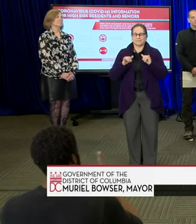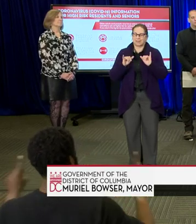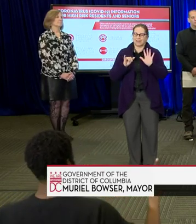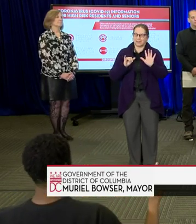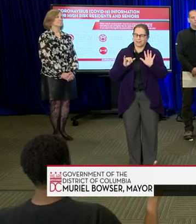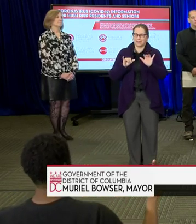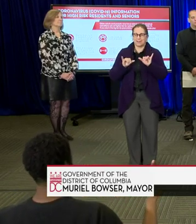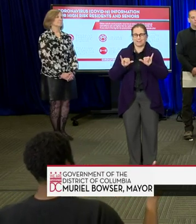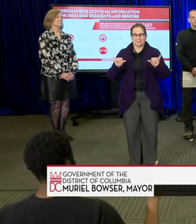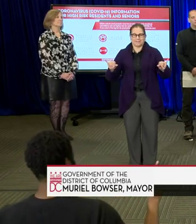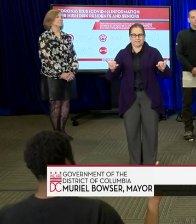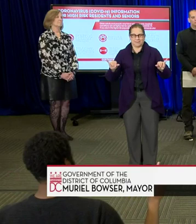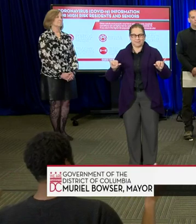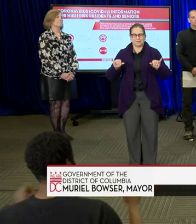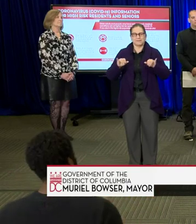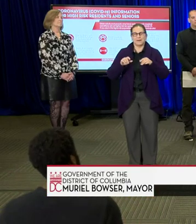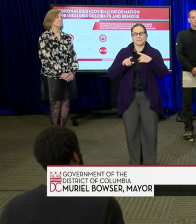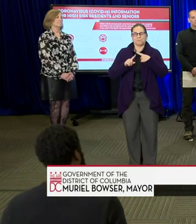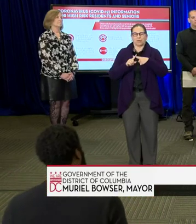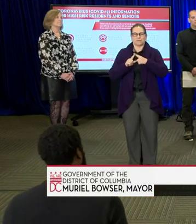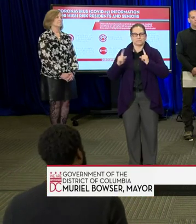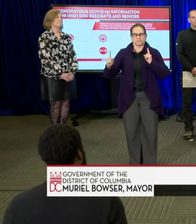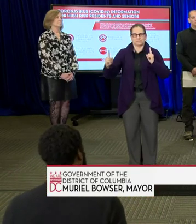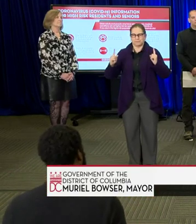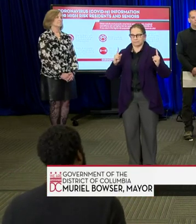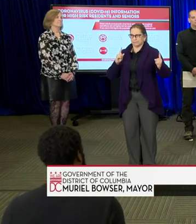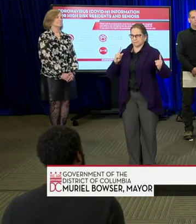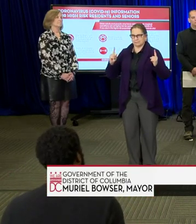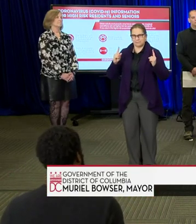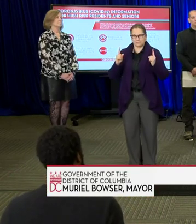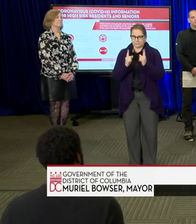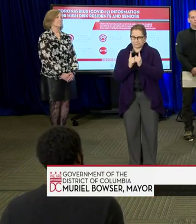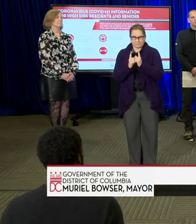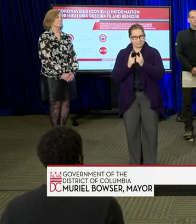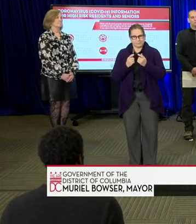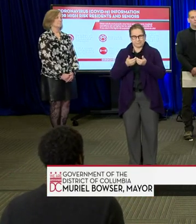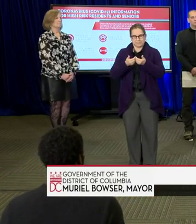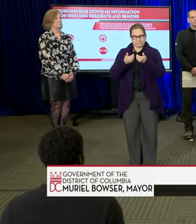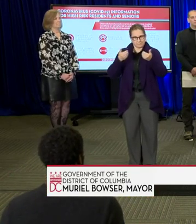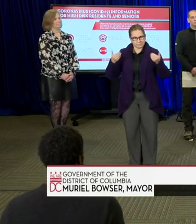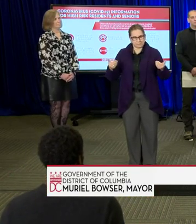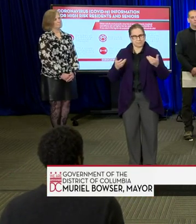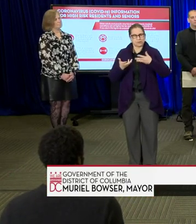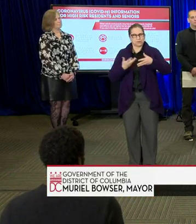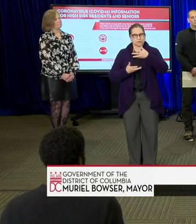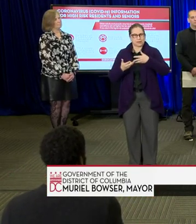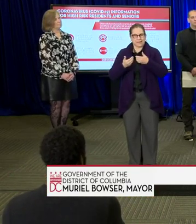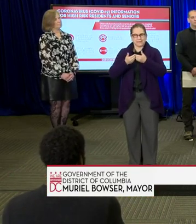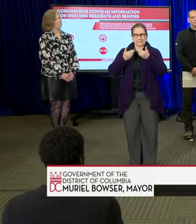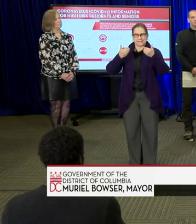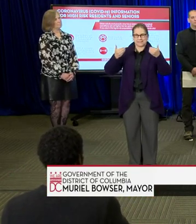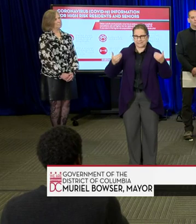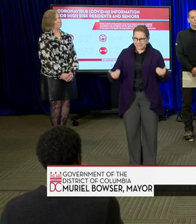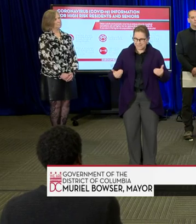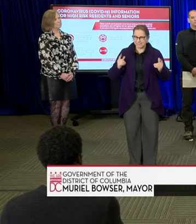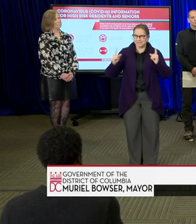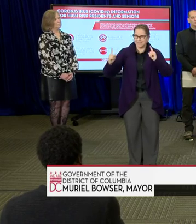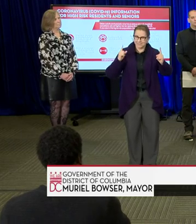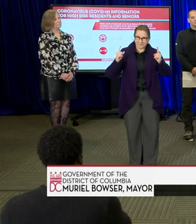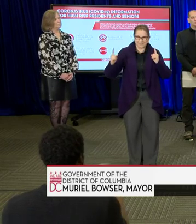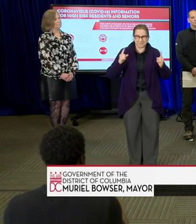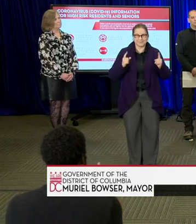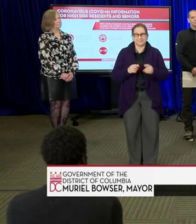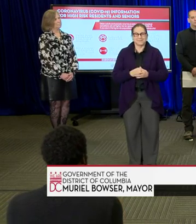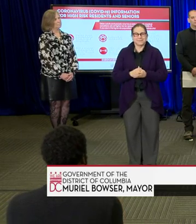we're asking everyone to practice in our community at this time. So being removed from isolation still requires